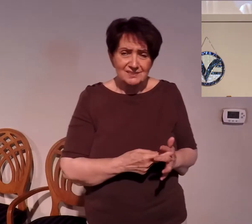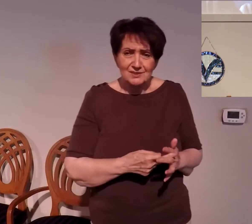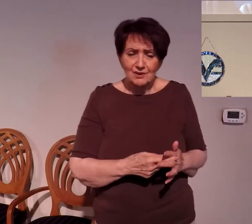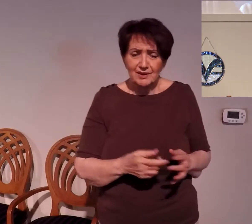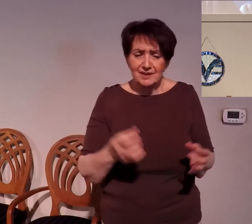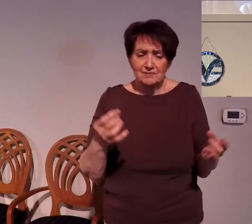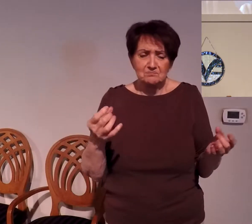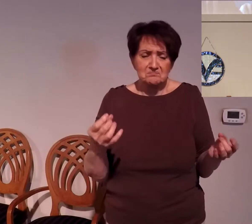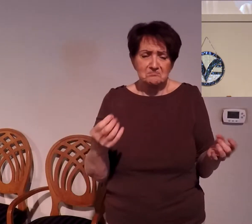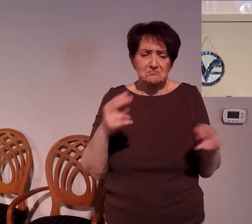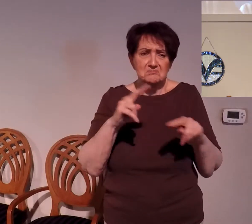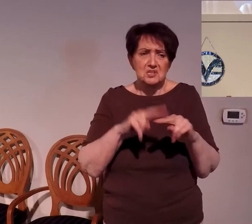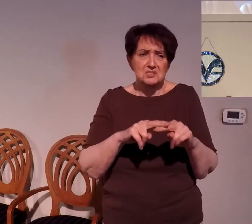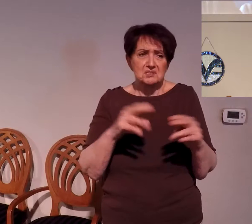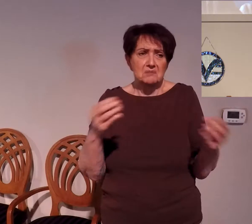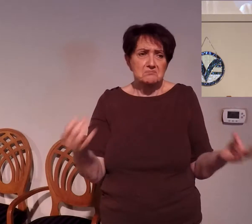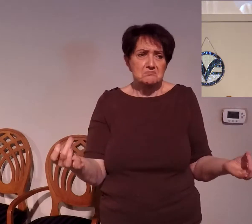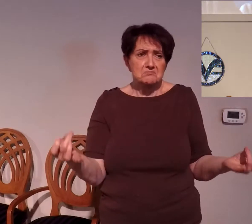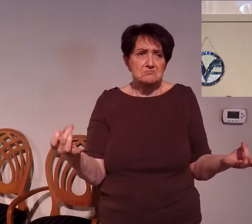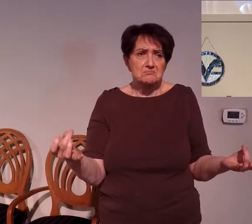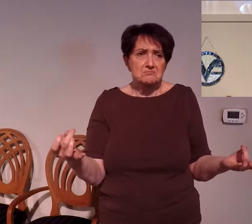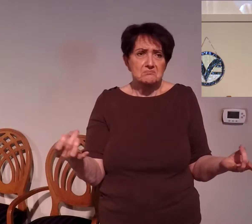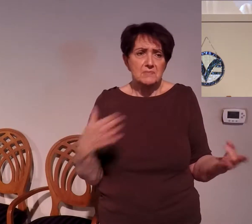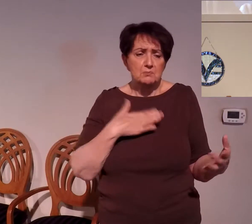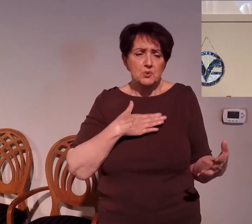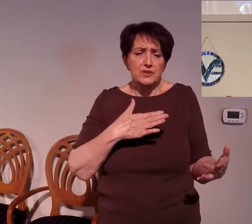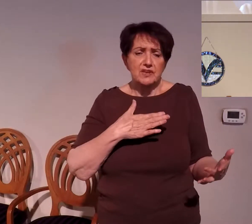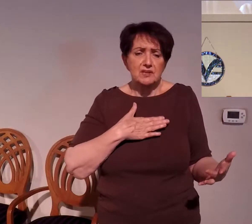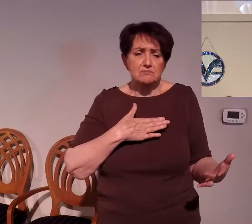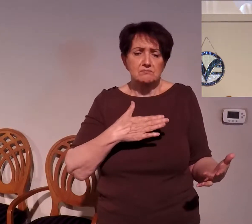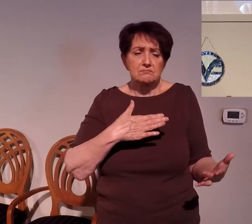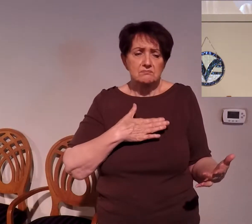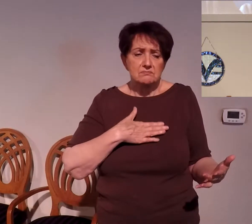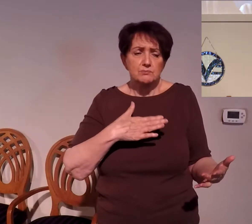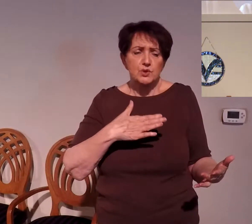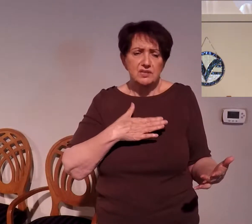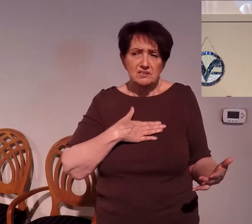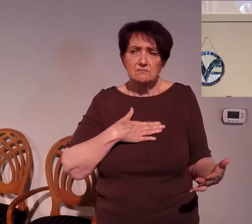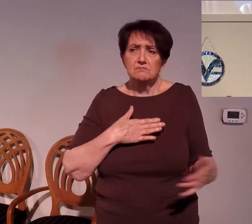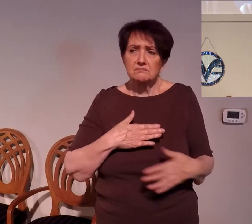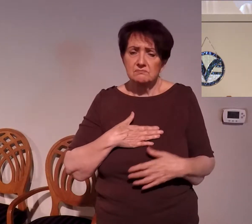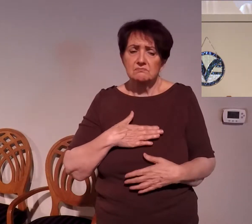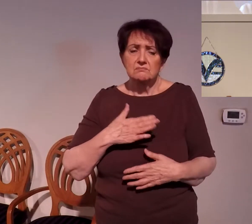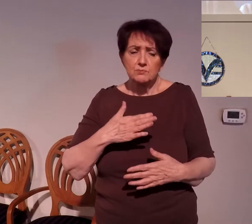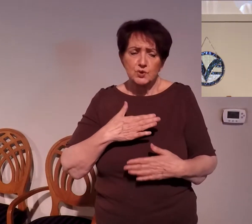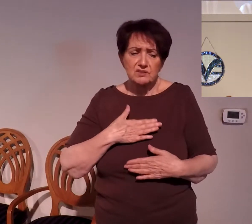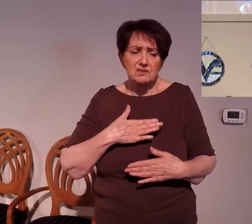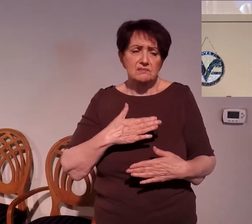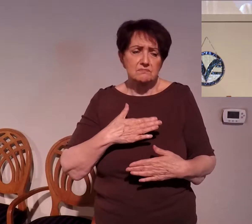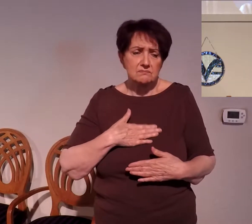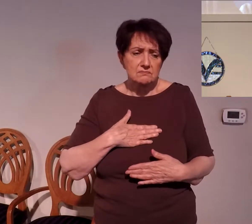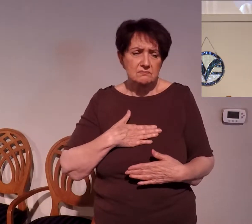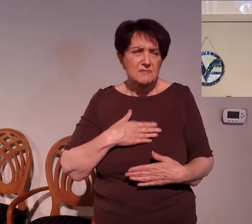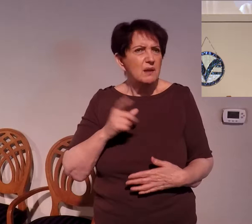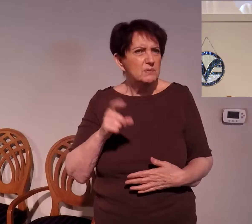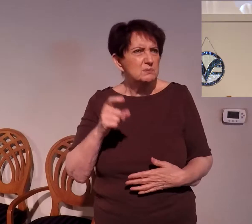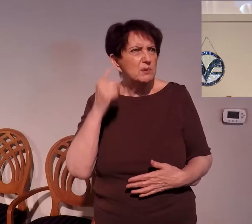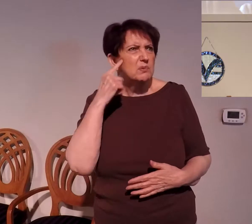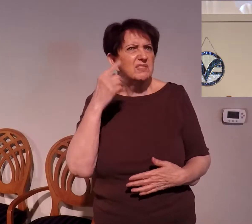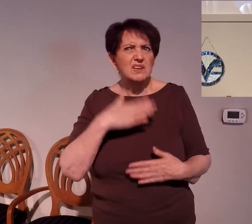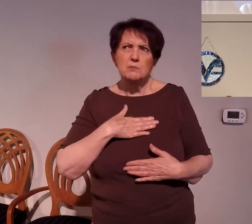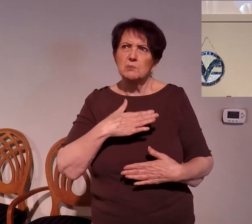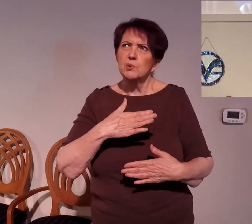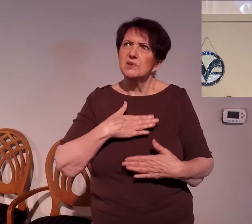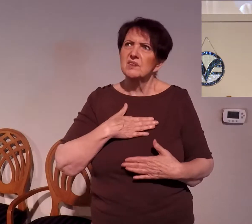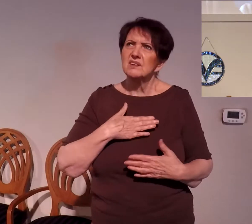sat on my cushion. Okay, I'm sitting here, breathing. Breathing. Okay, I'm breathing in. I'm breathing. Am I supposed to be thinking about breathing? What am I supposed to